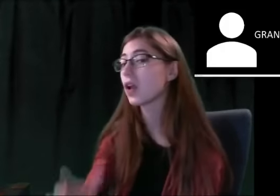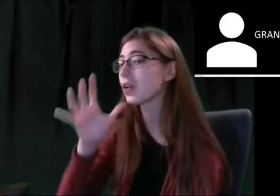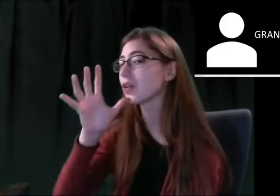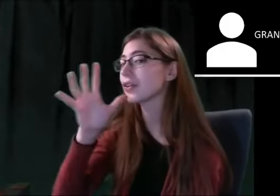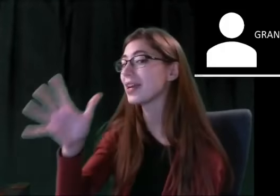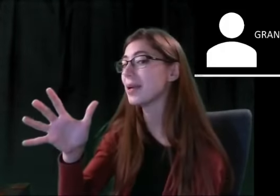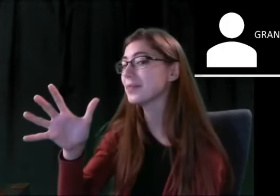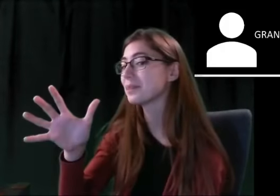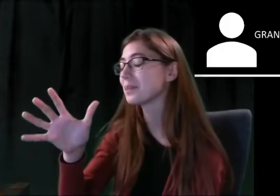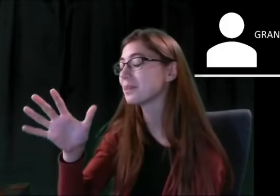Grandma,